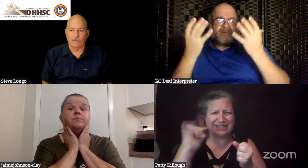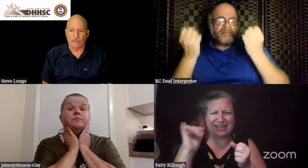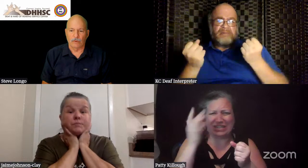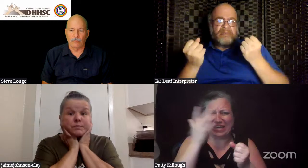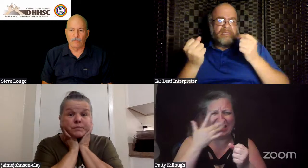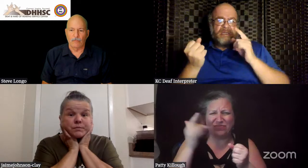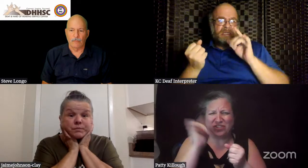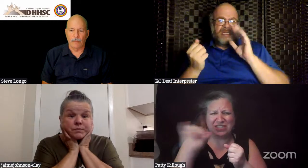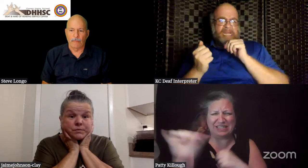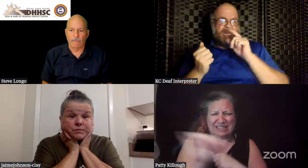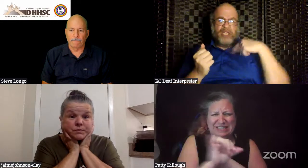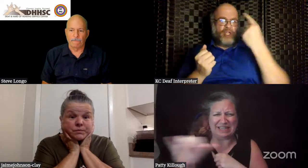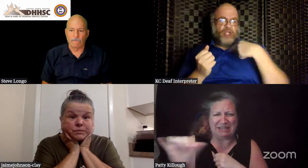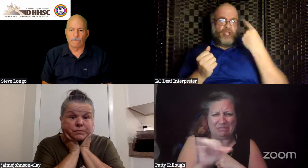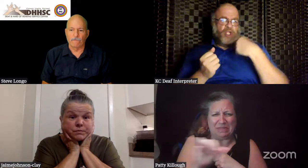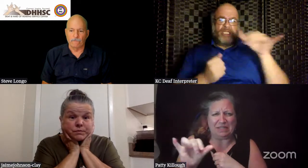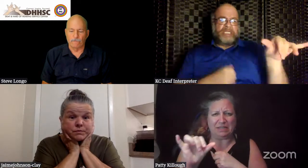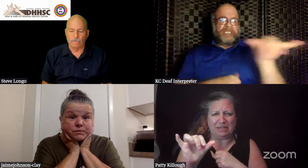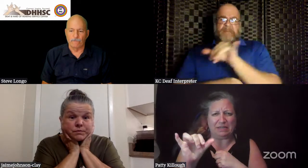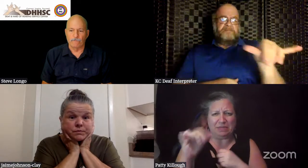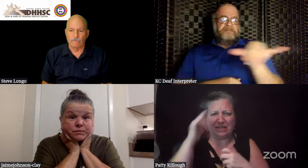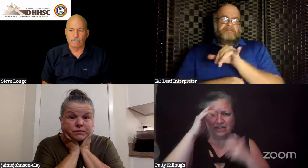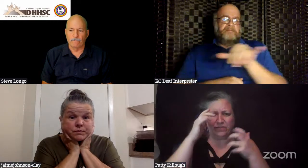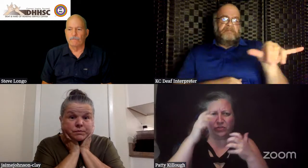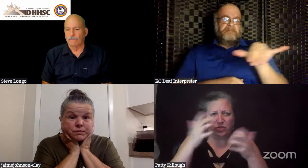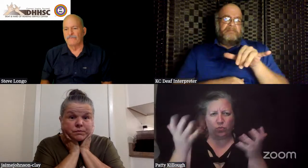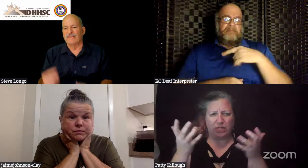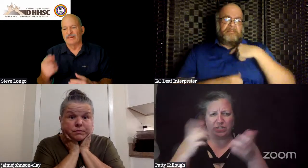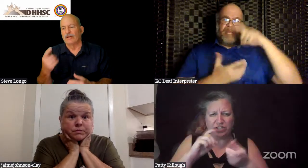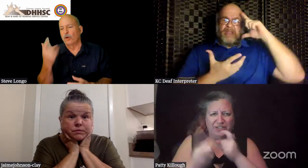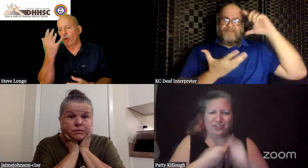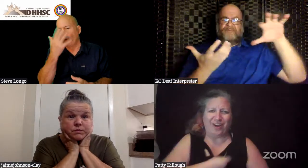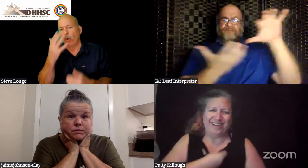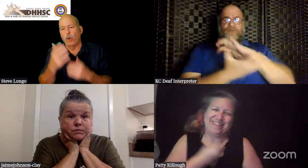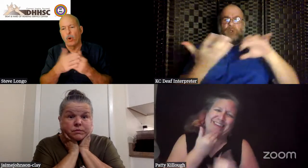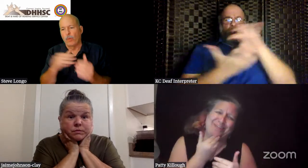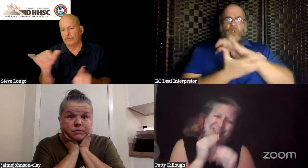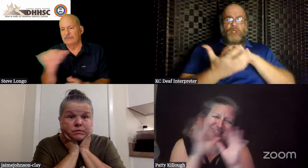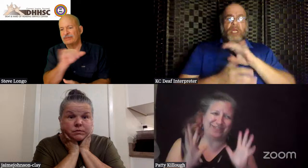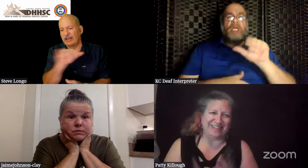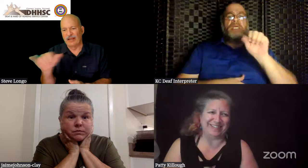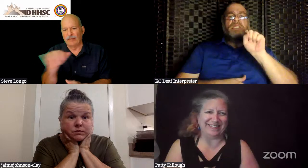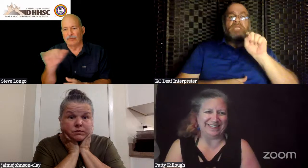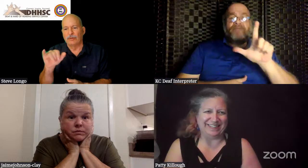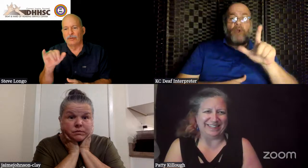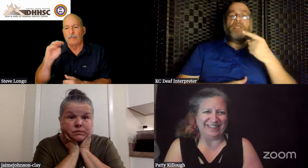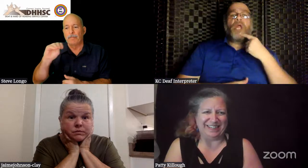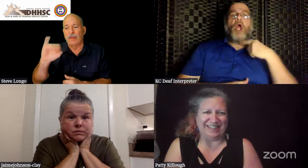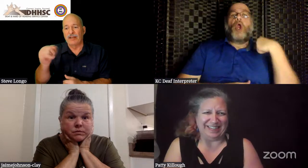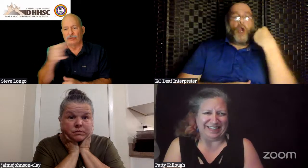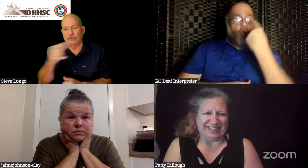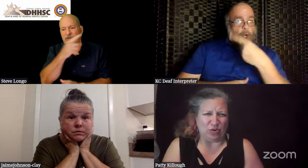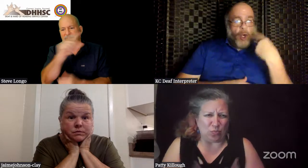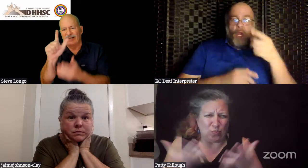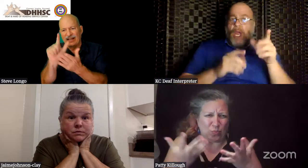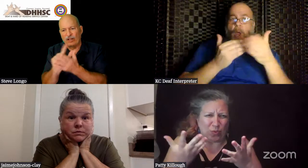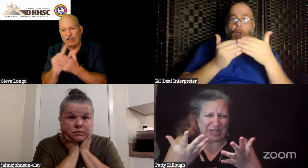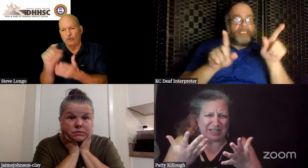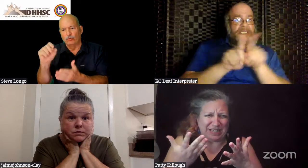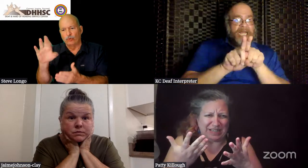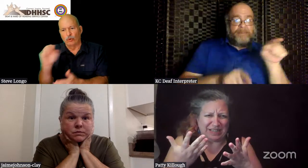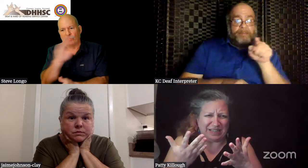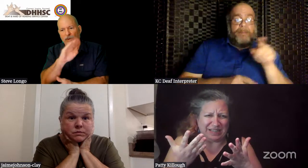it was a 2/3 vote, and now we changed to a majority. It really looks the same, so I'm a little confused about